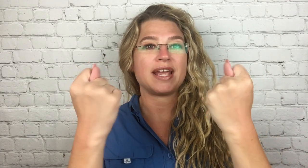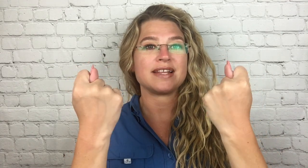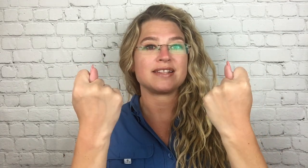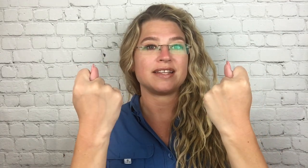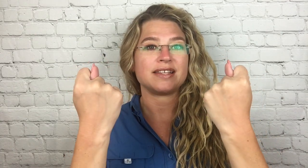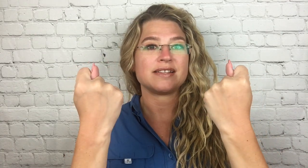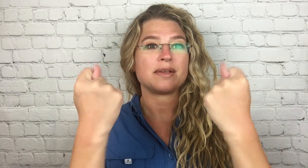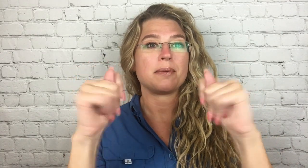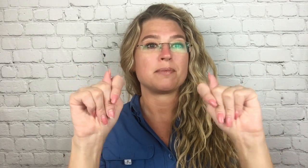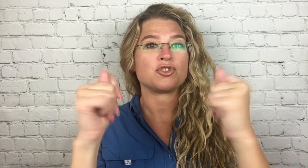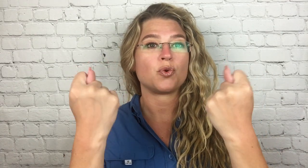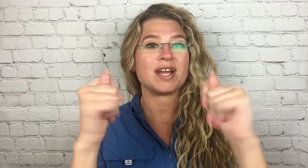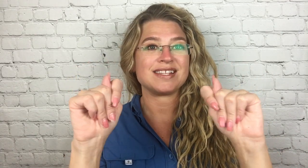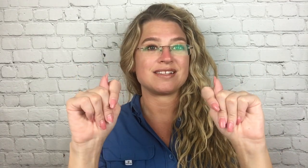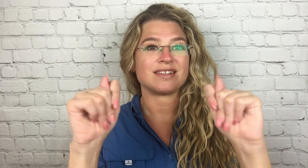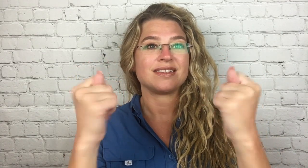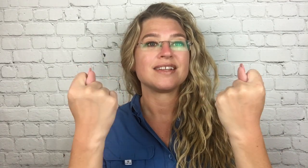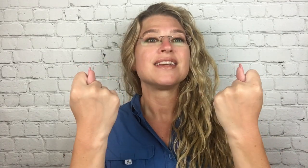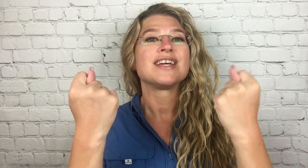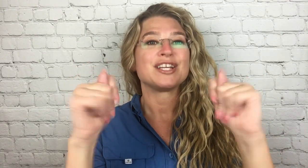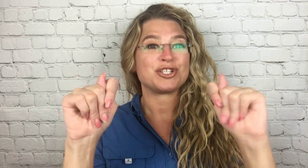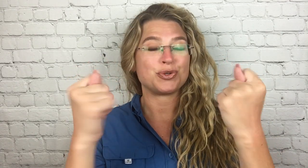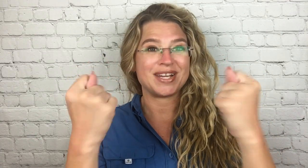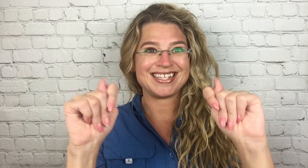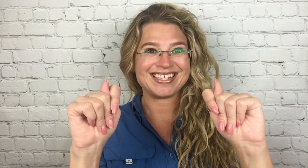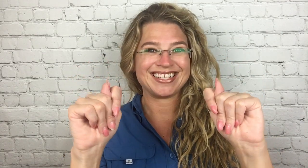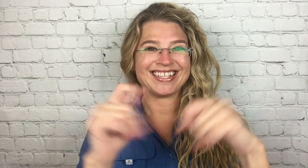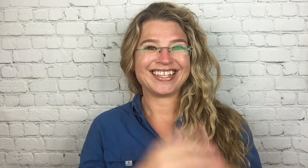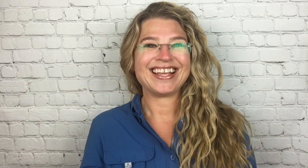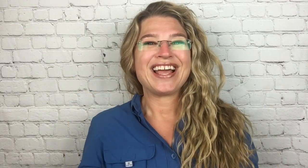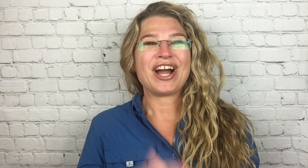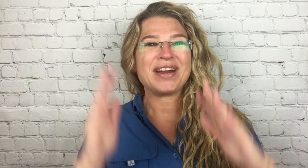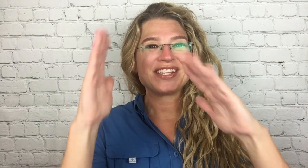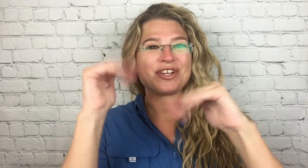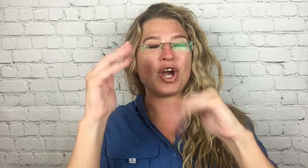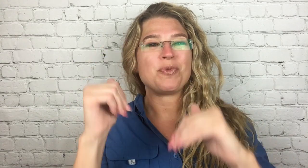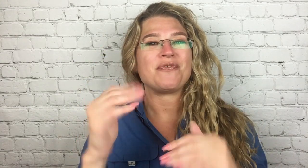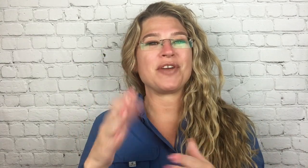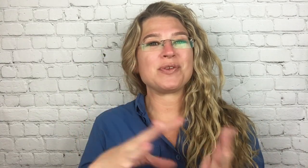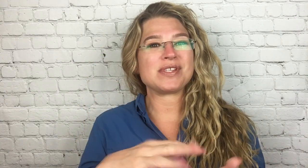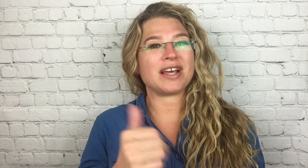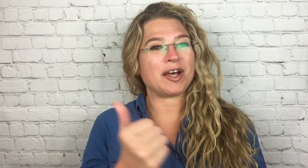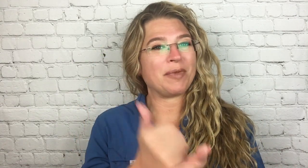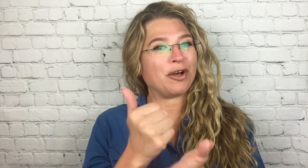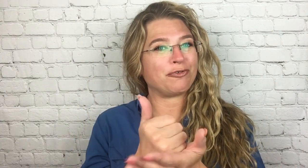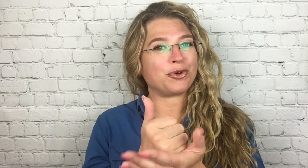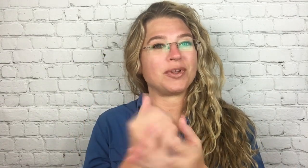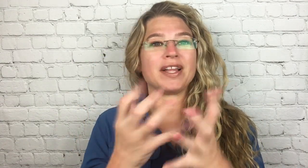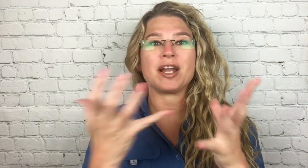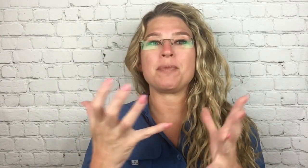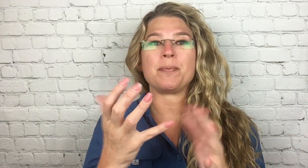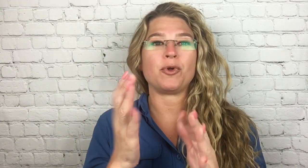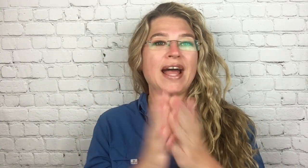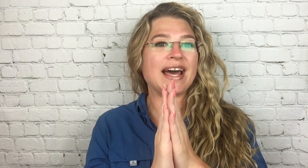hands like this, toys, toys. All right, so I hope you found this helpful. A lot of people